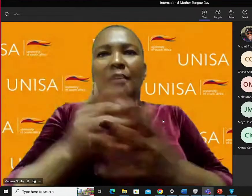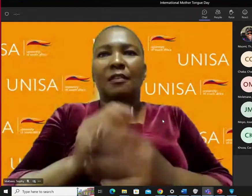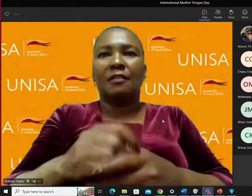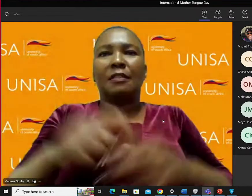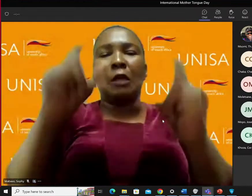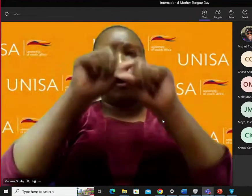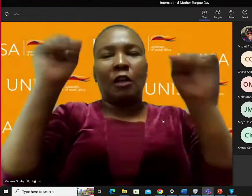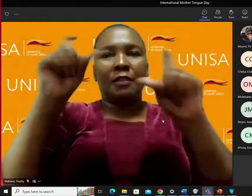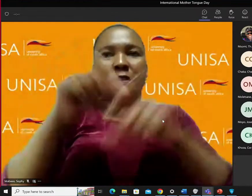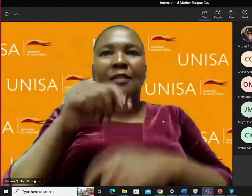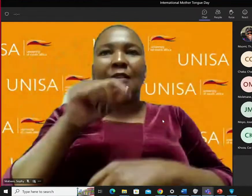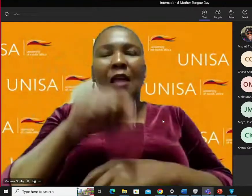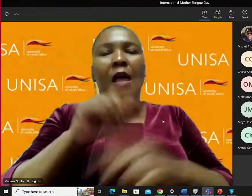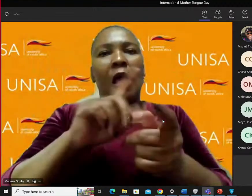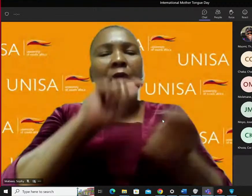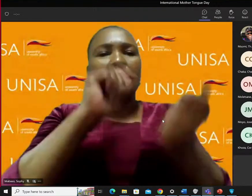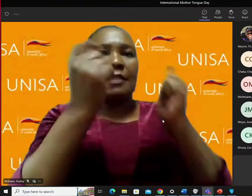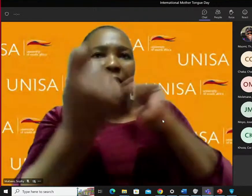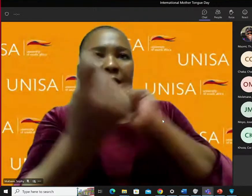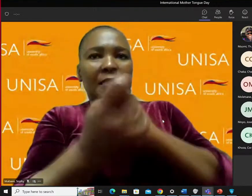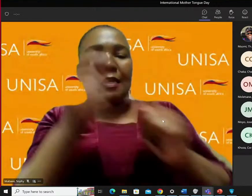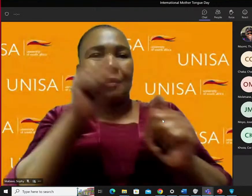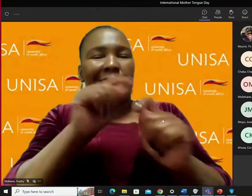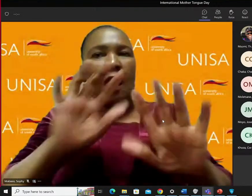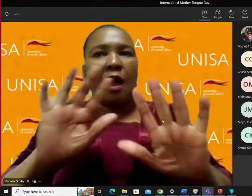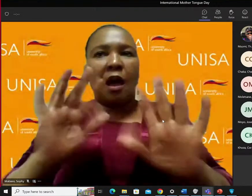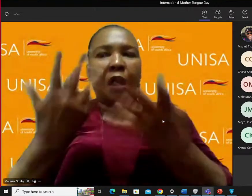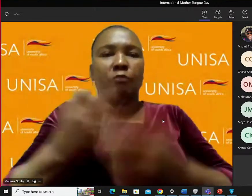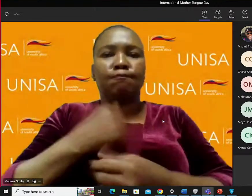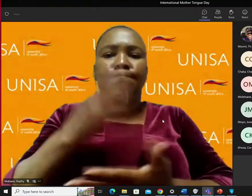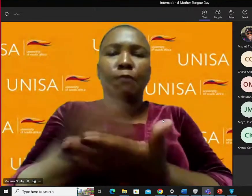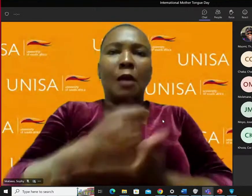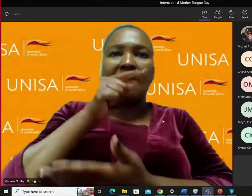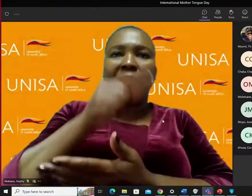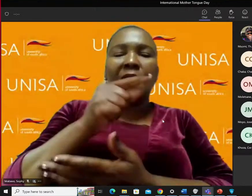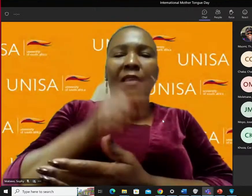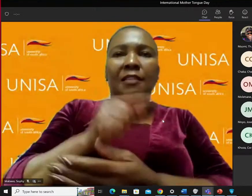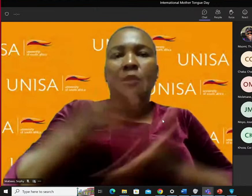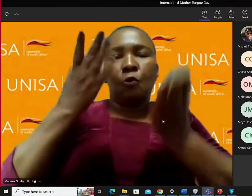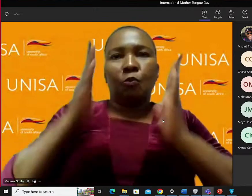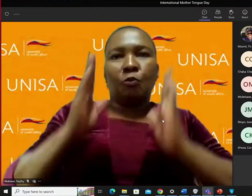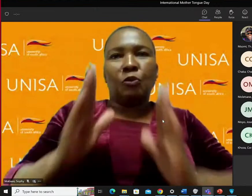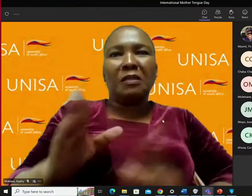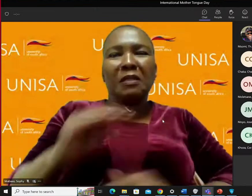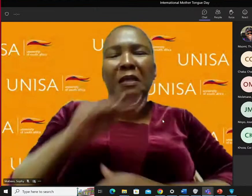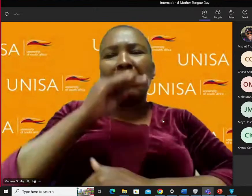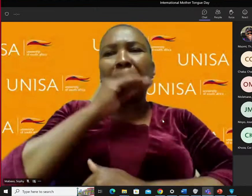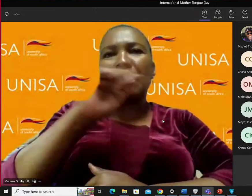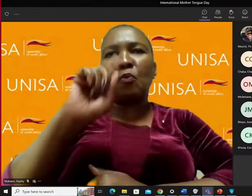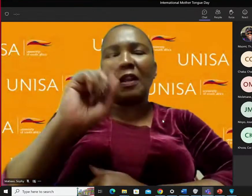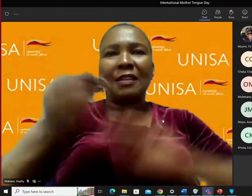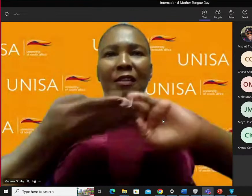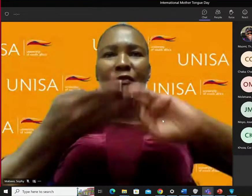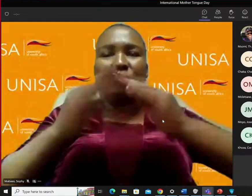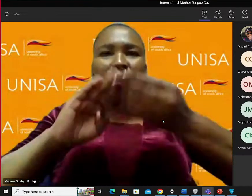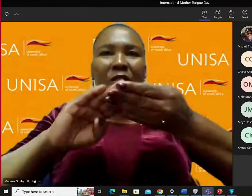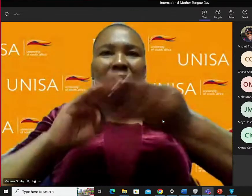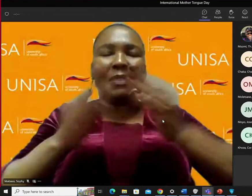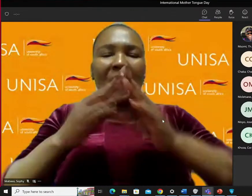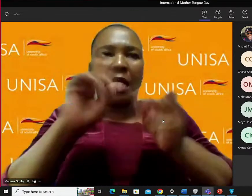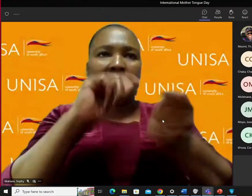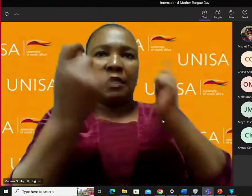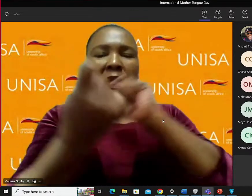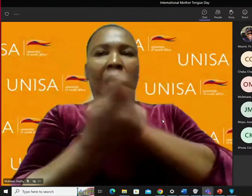concepts, and then translating how we can take Ubuntu and what it means for community and translated